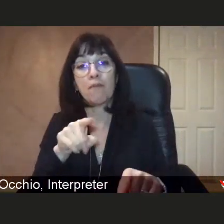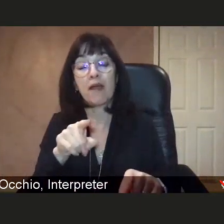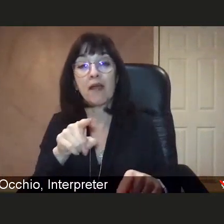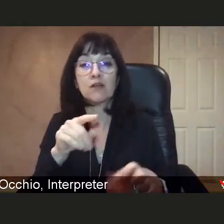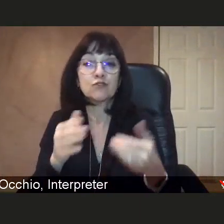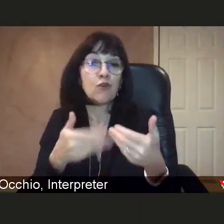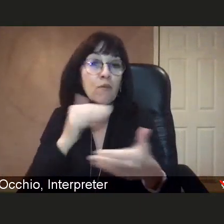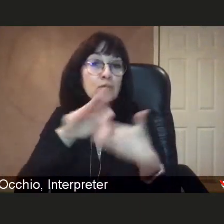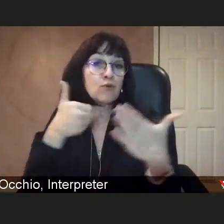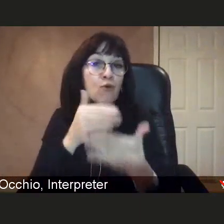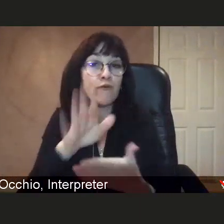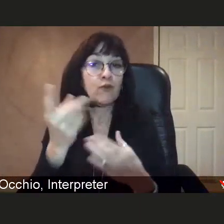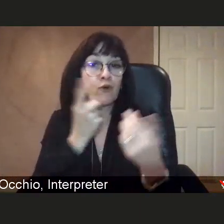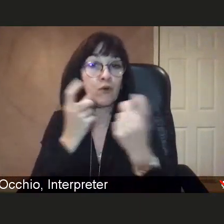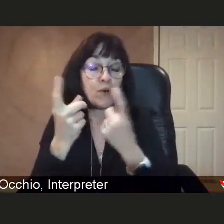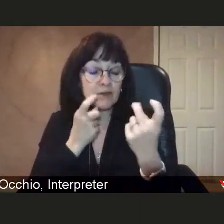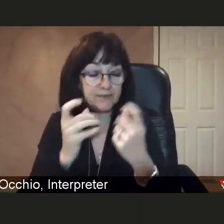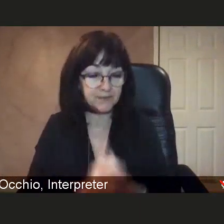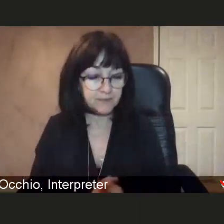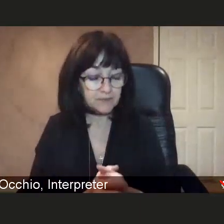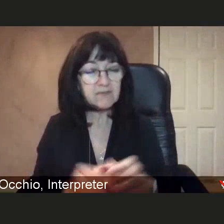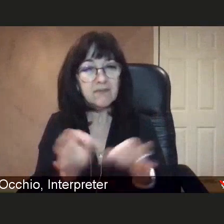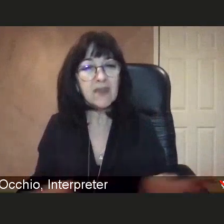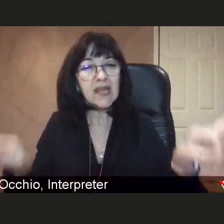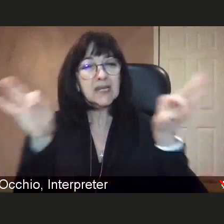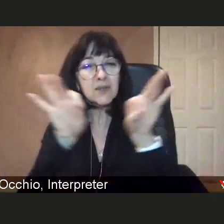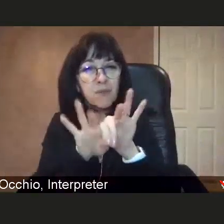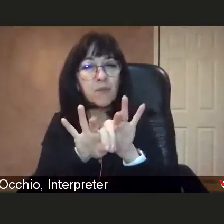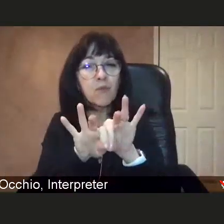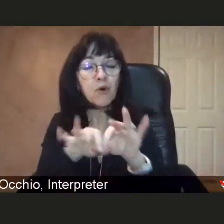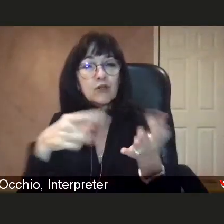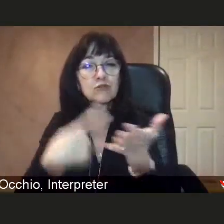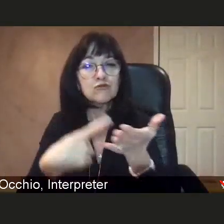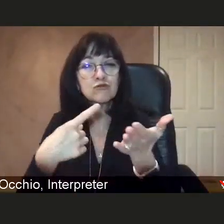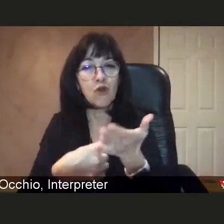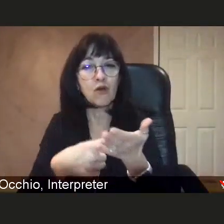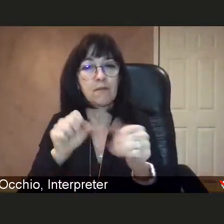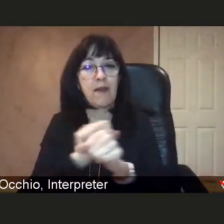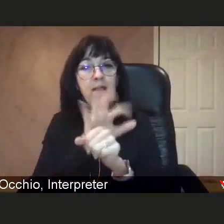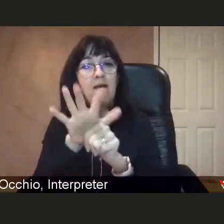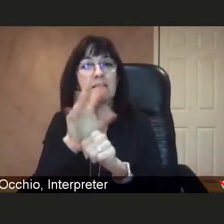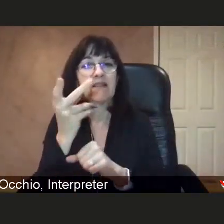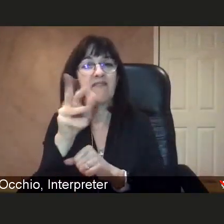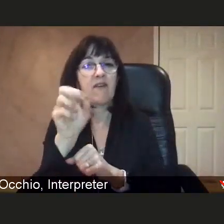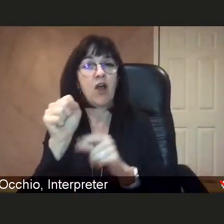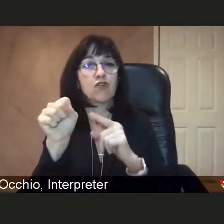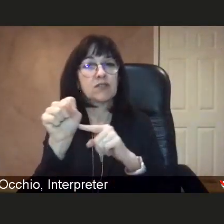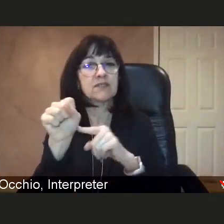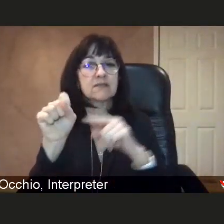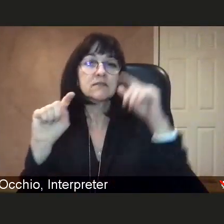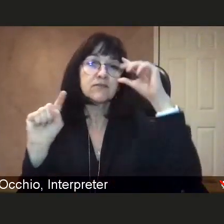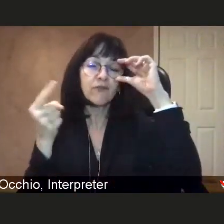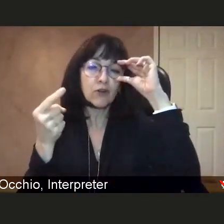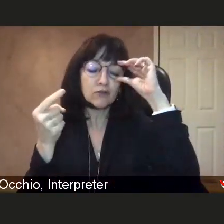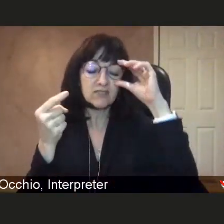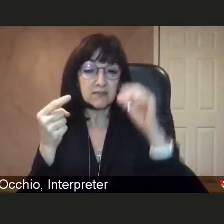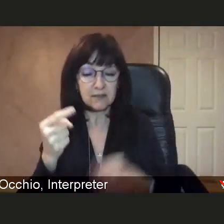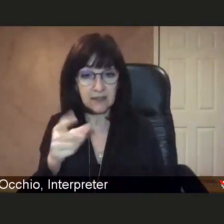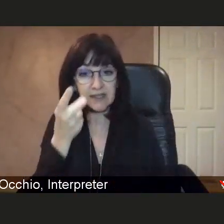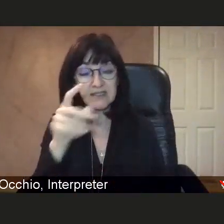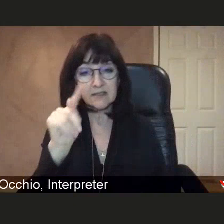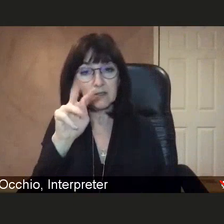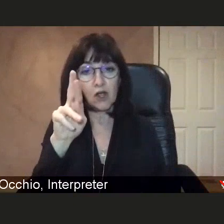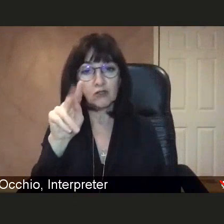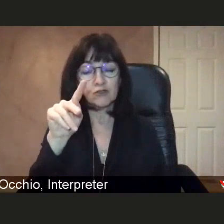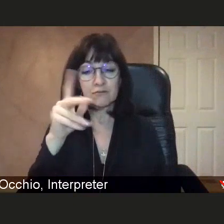important. To talk about the virus first, so we're all on the same page. As Dr. Tam had mentioned, that this